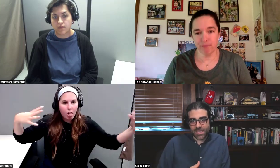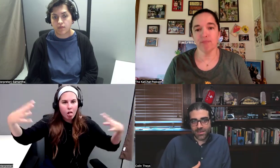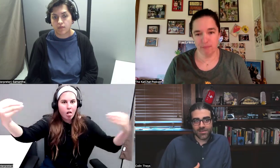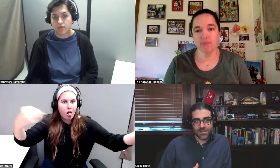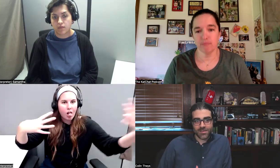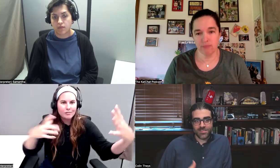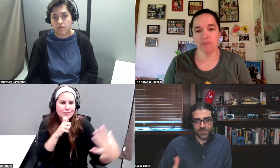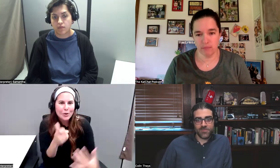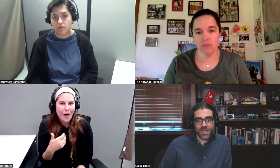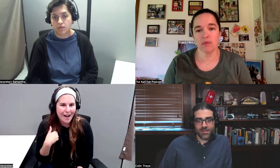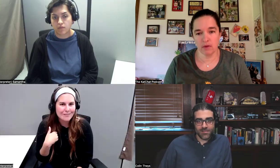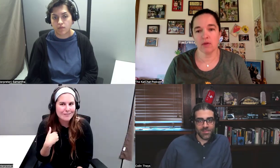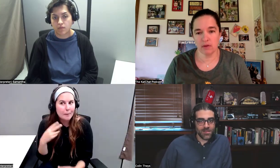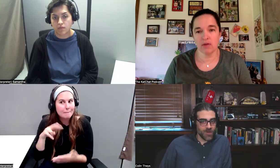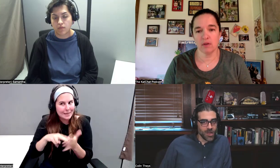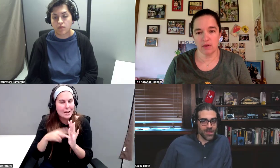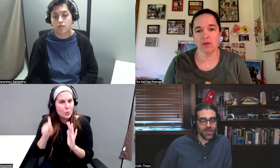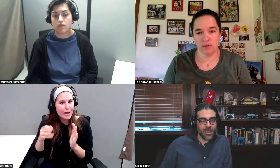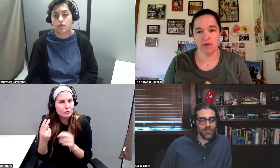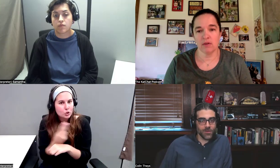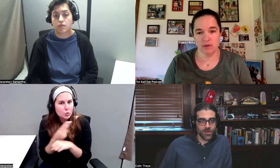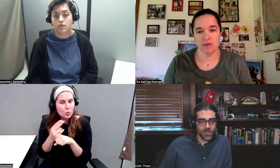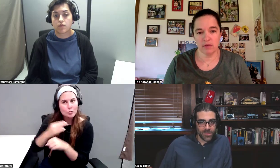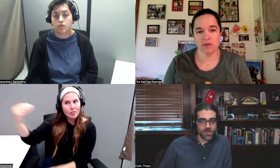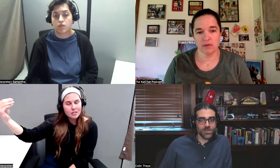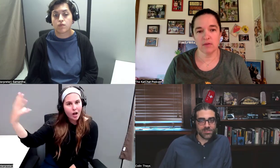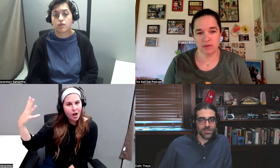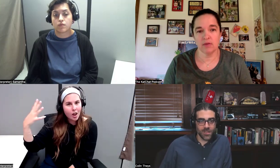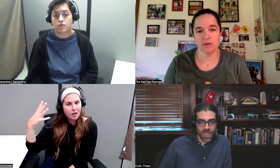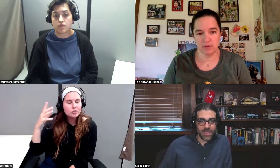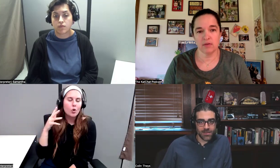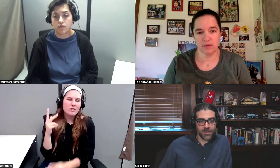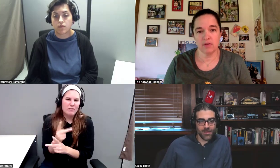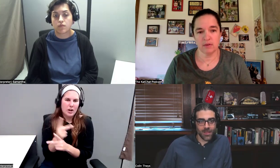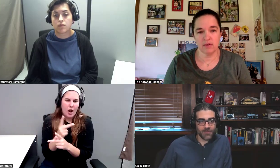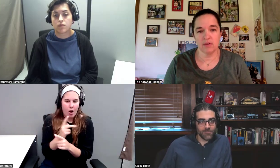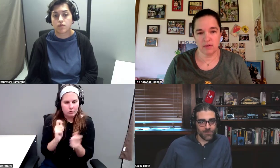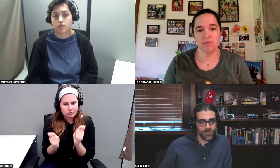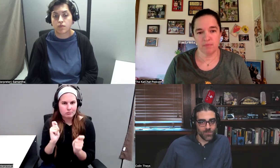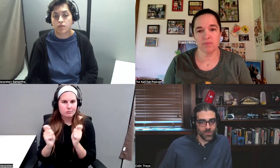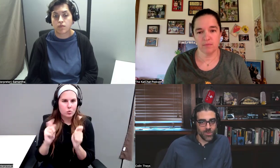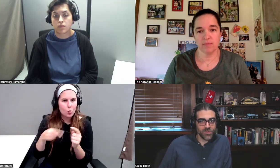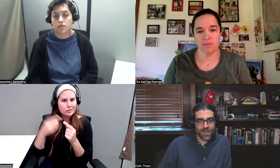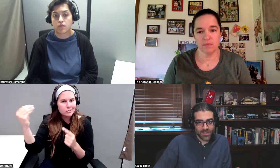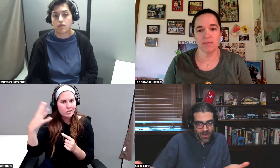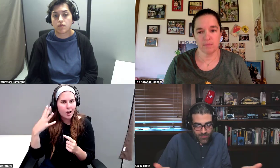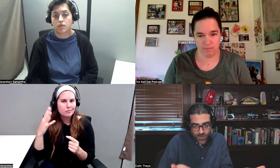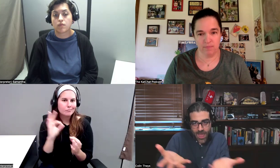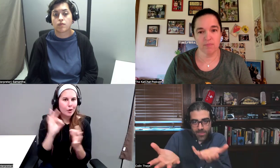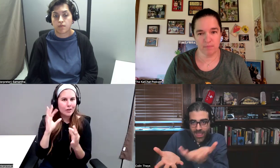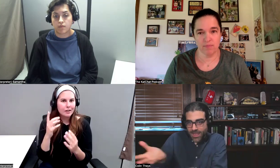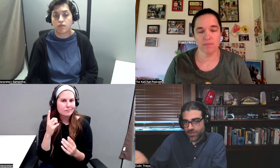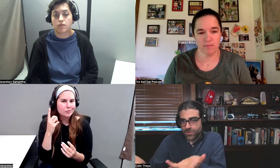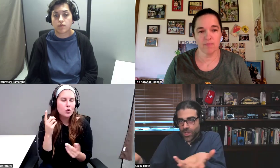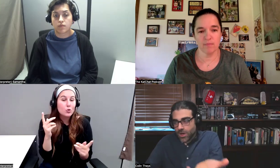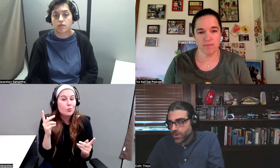the scene to fit the environment and the appearance and the light, and like you just have to kind of do